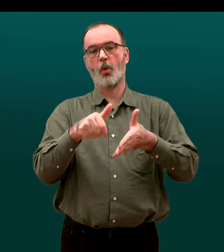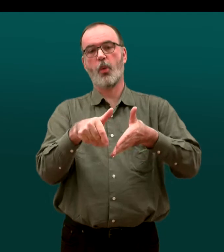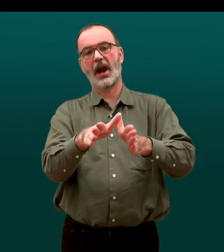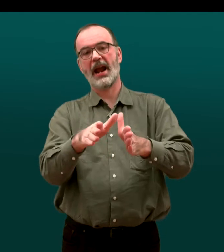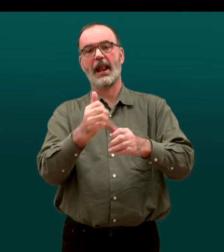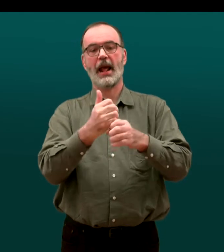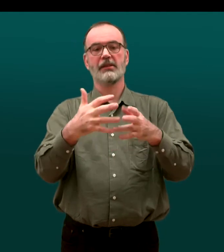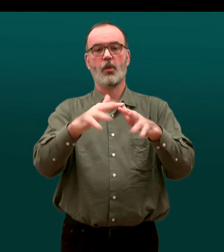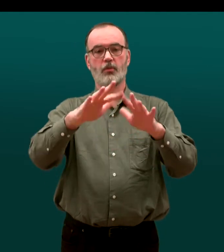Glasgow website.